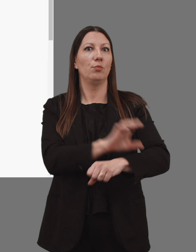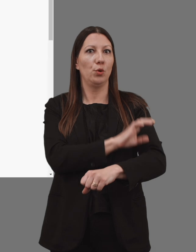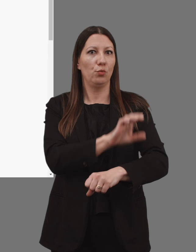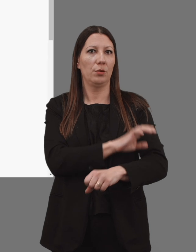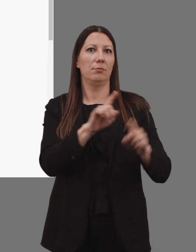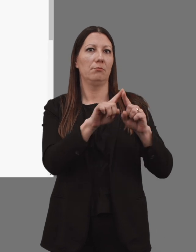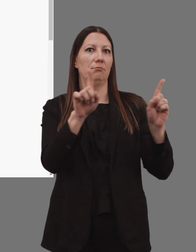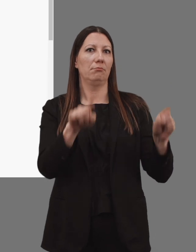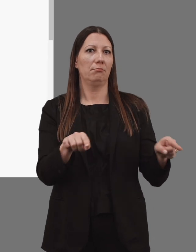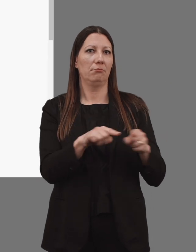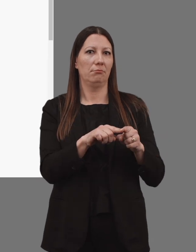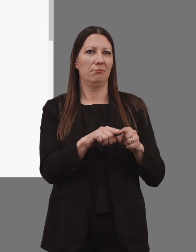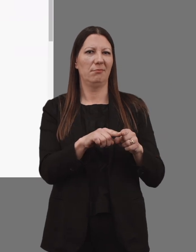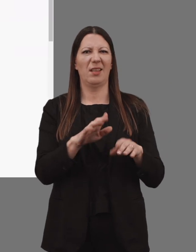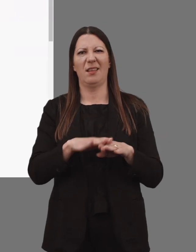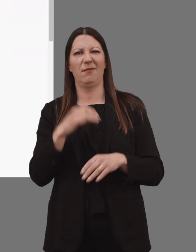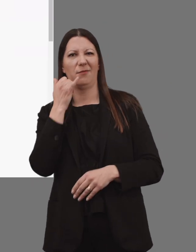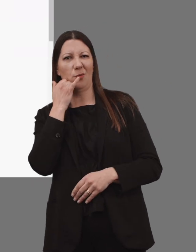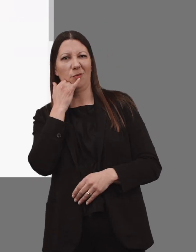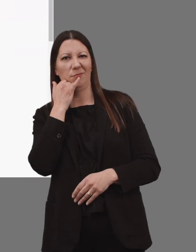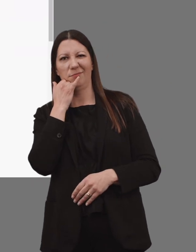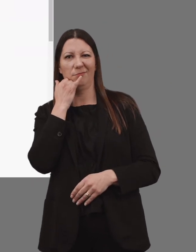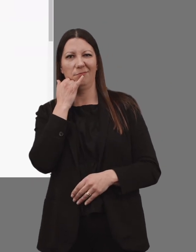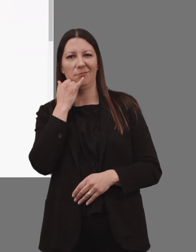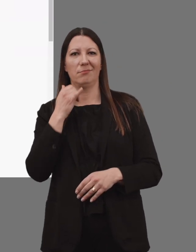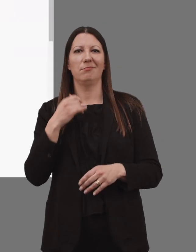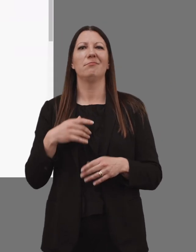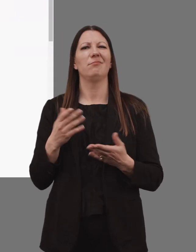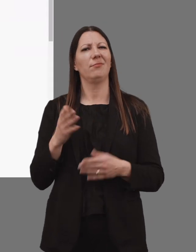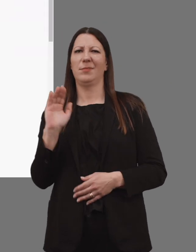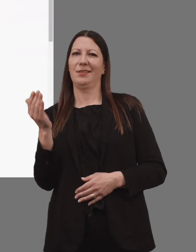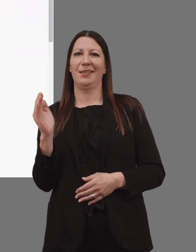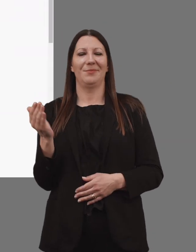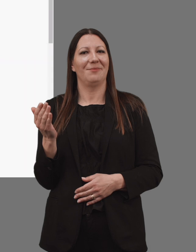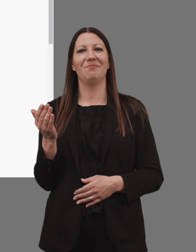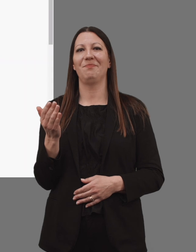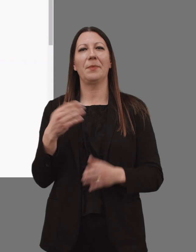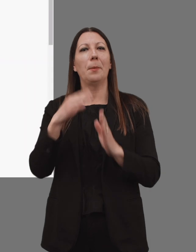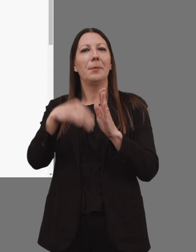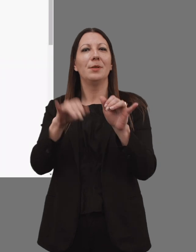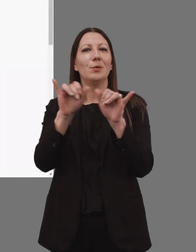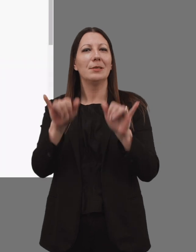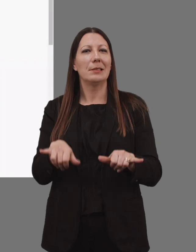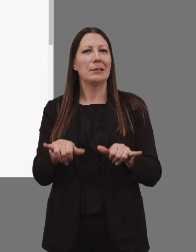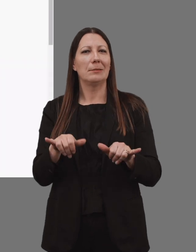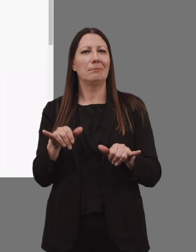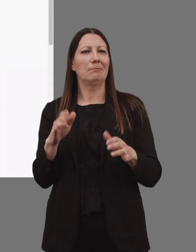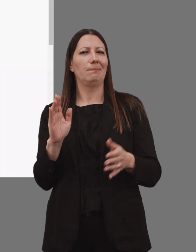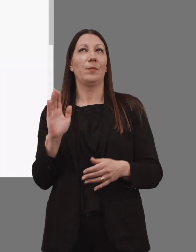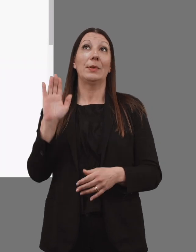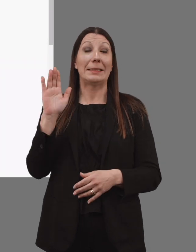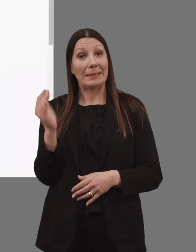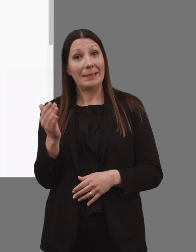is also helpful. It just seems that the application portal itself seems to be working, or